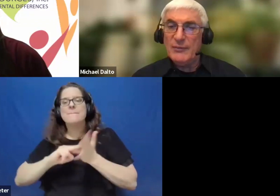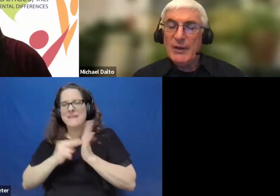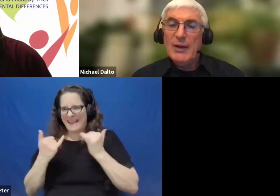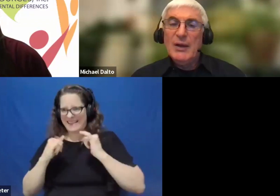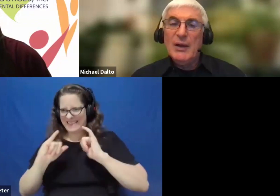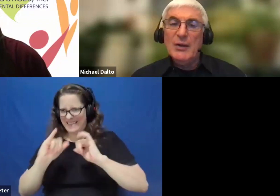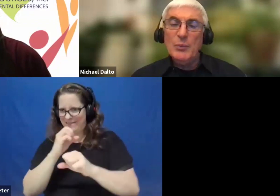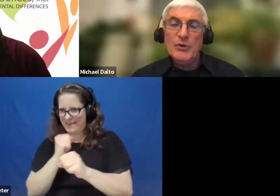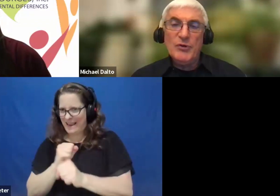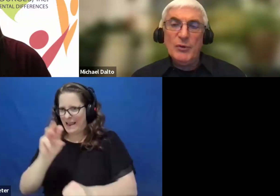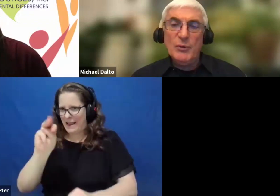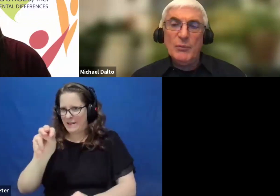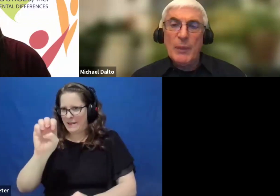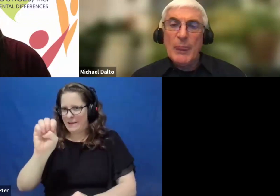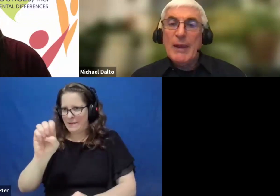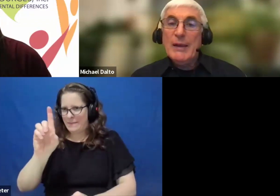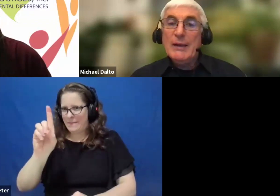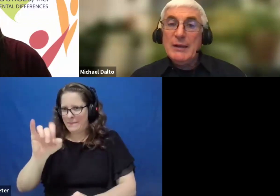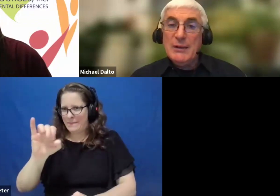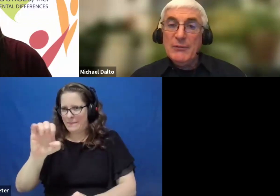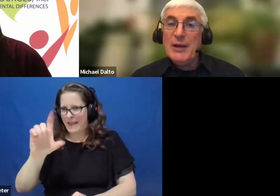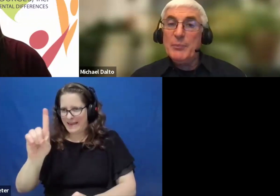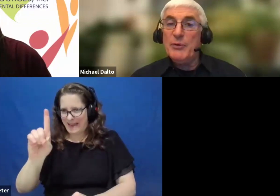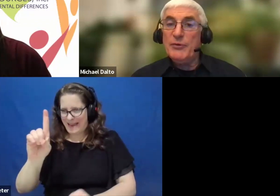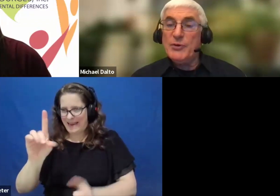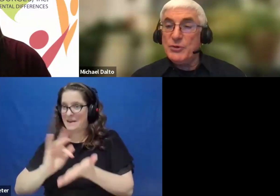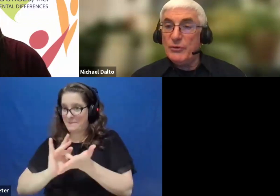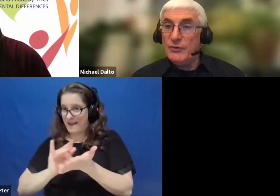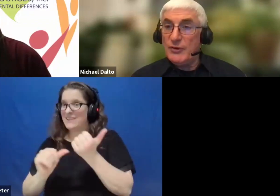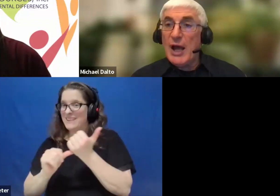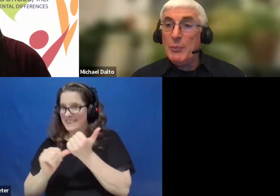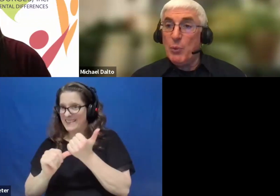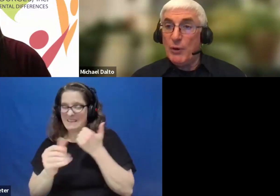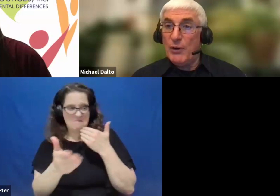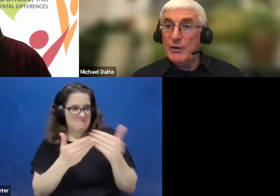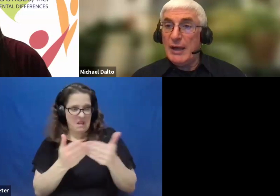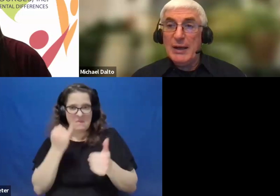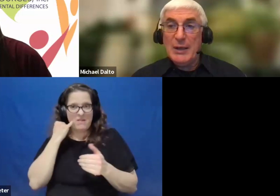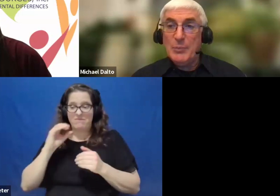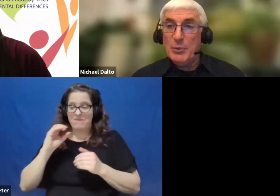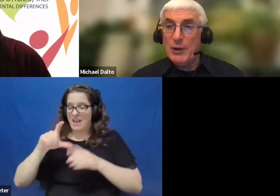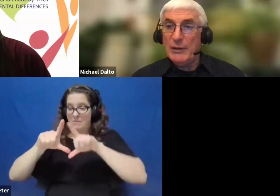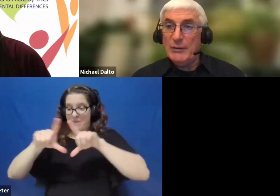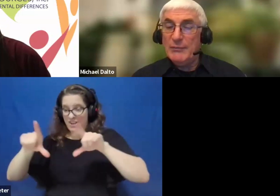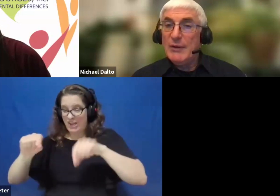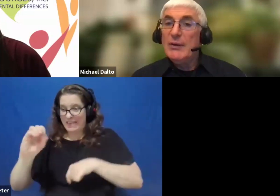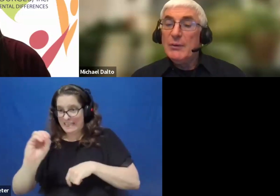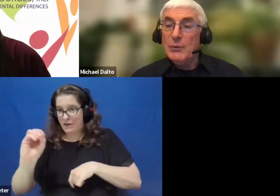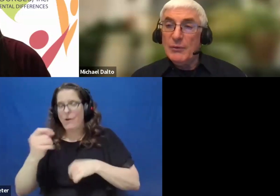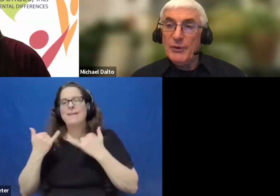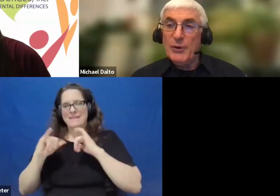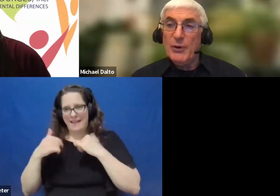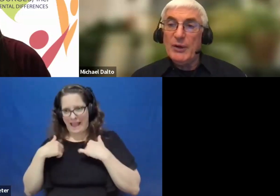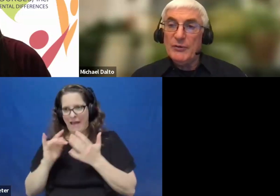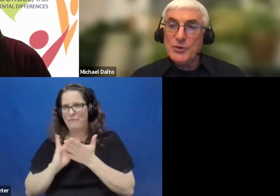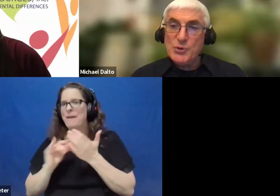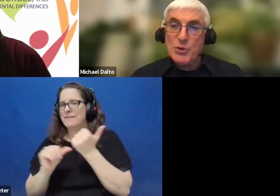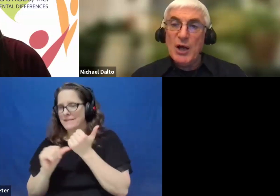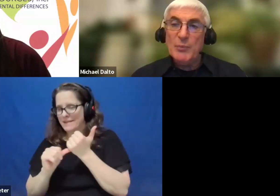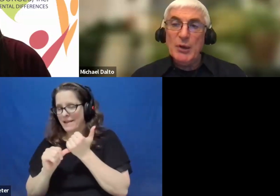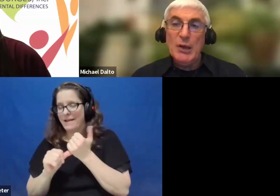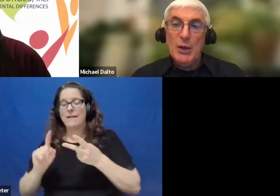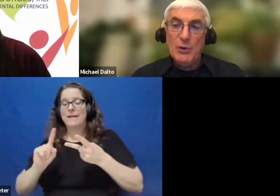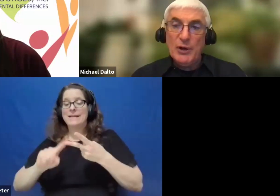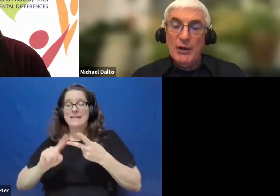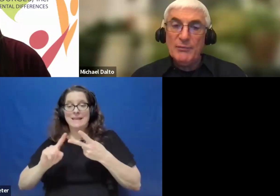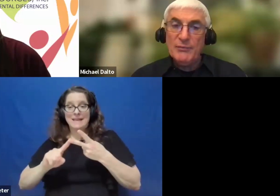assistance. And number two, if that person should stop work at any point, or if their earnings should